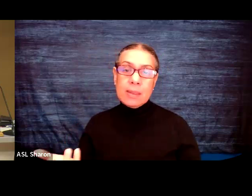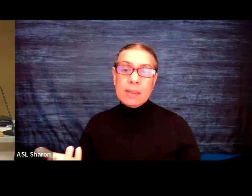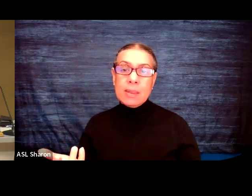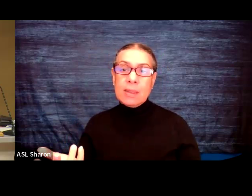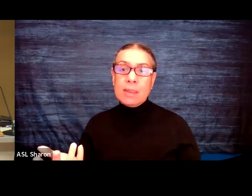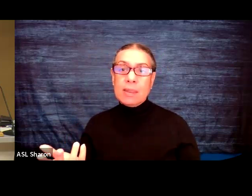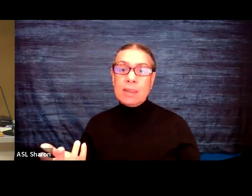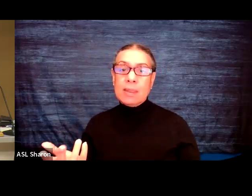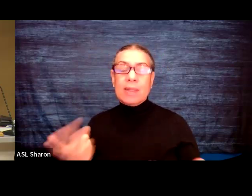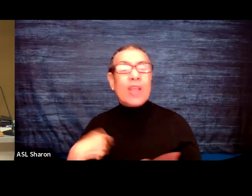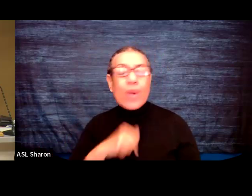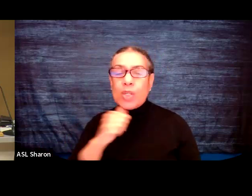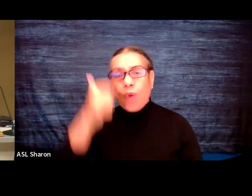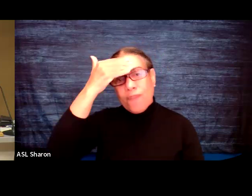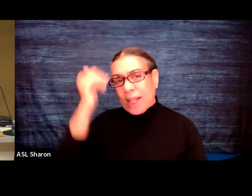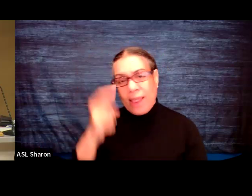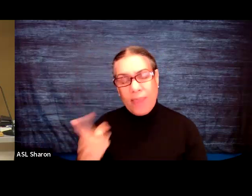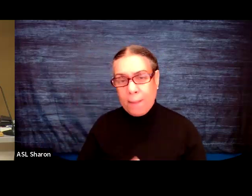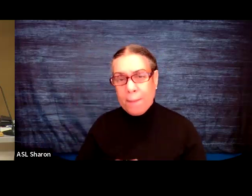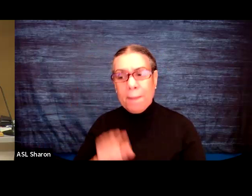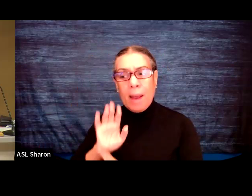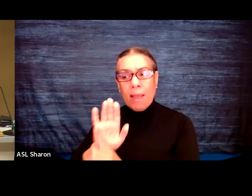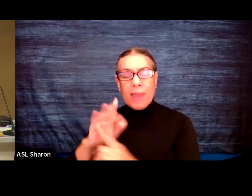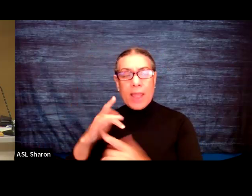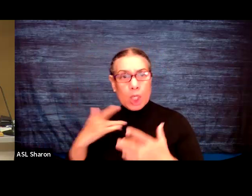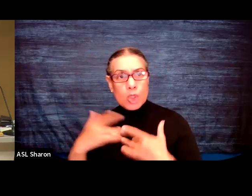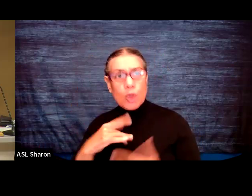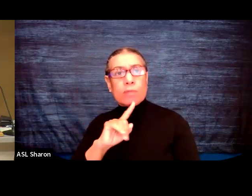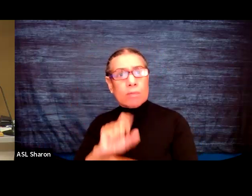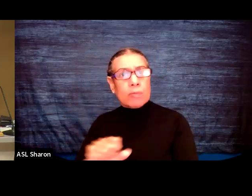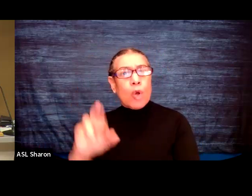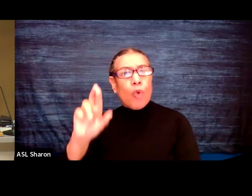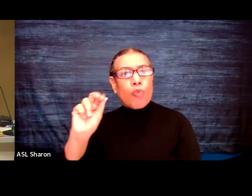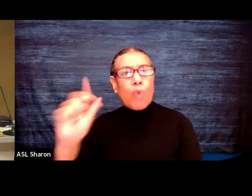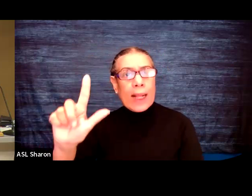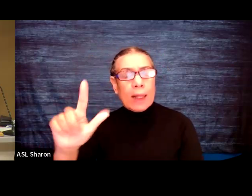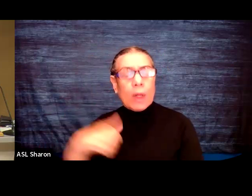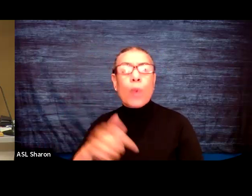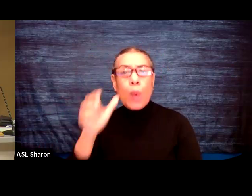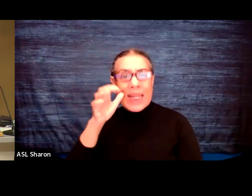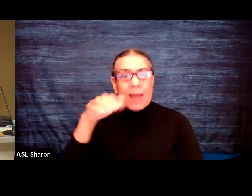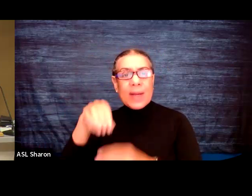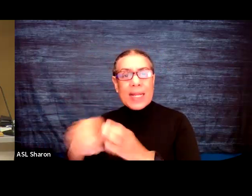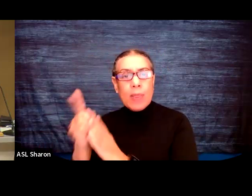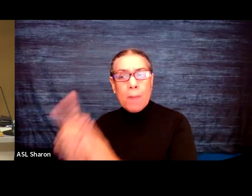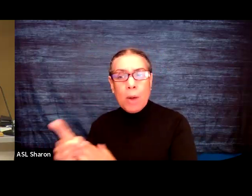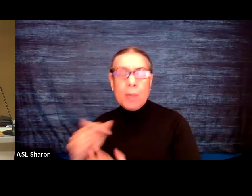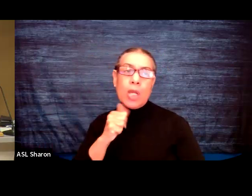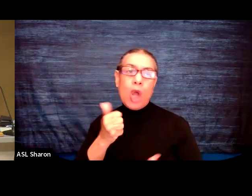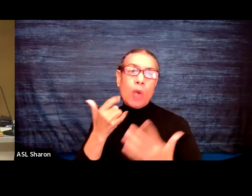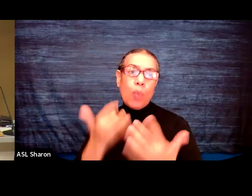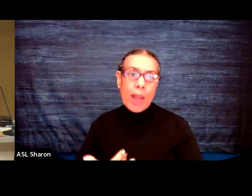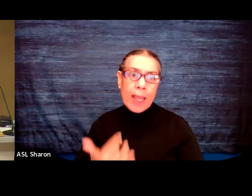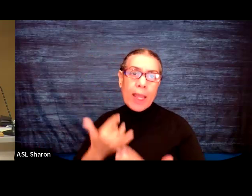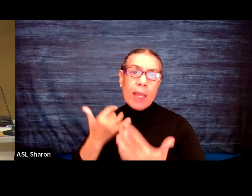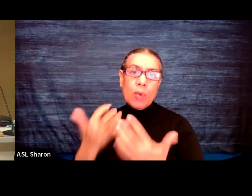Things will not be forgotten. The things that they're concerned about are real, and that we want to hear them in real time and not have people waiting on those things